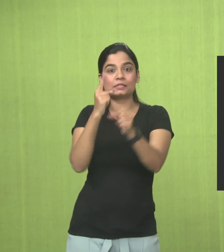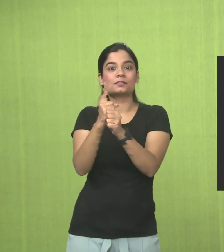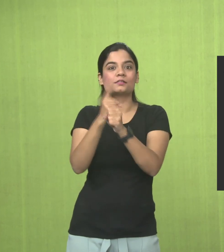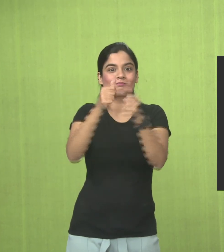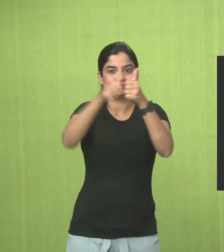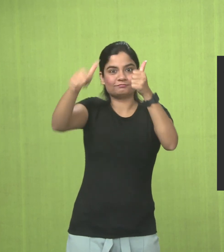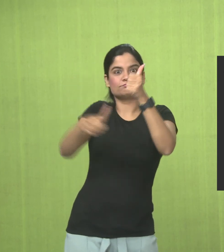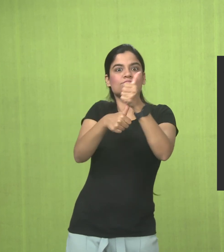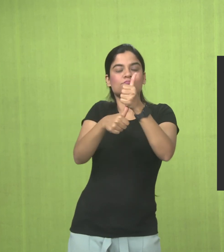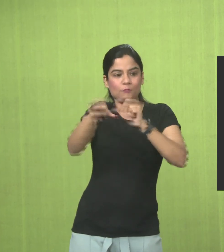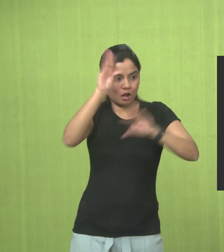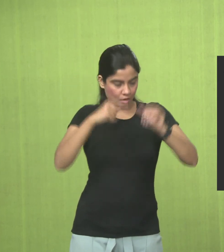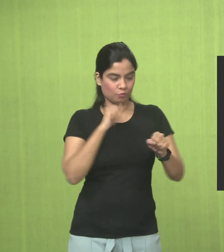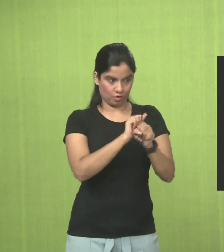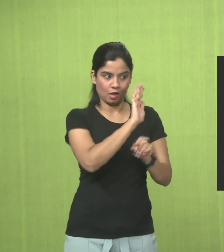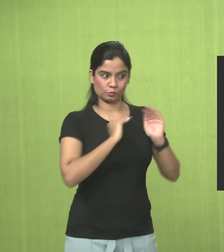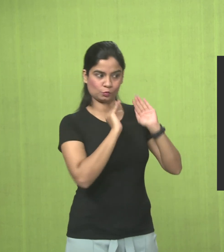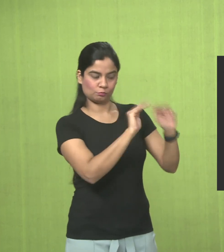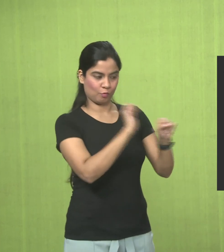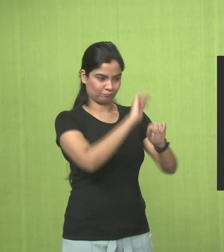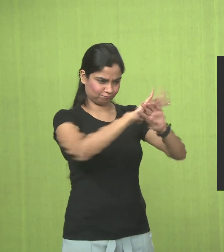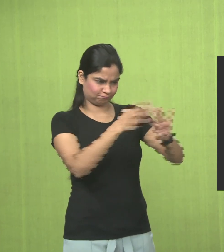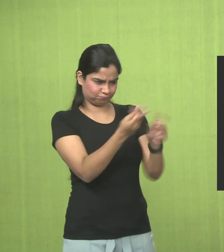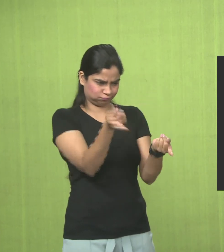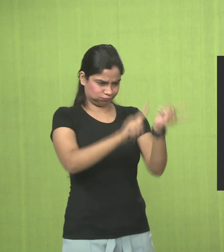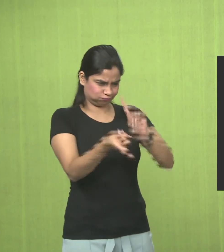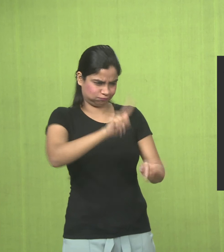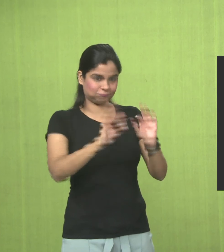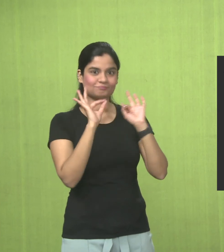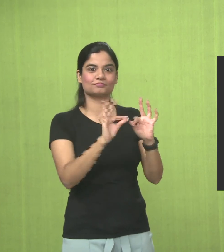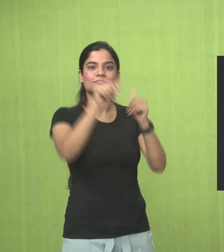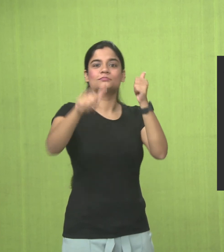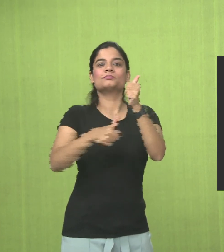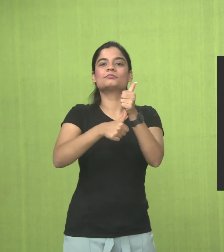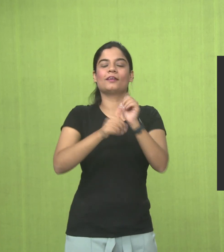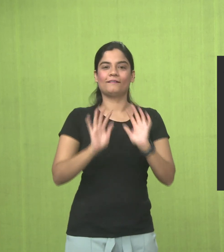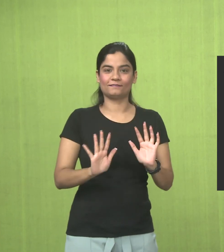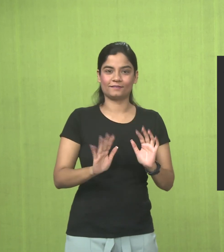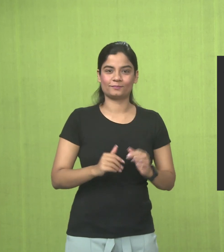Teaching assistants, assistant to teachers who can support teachers in making their schedules, etc.